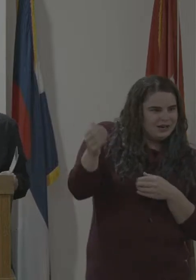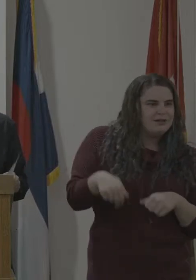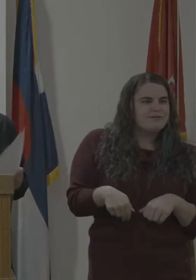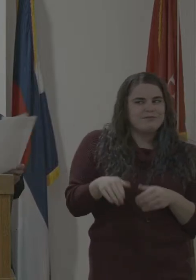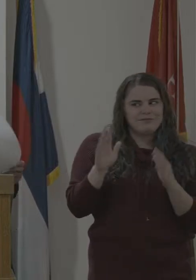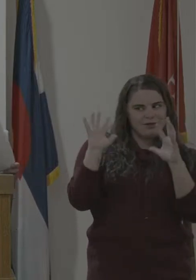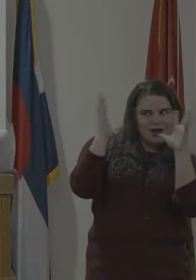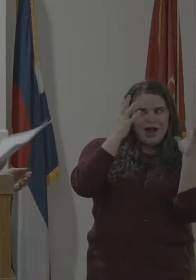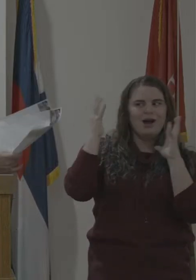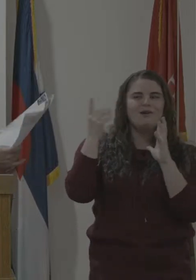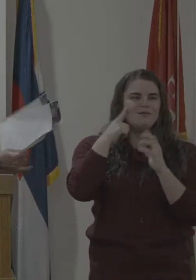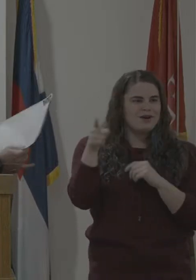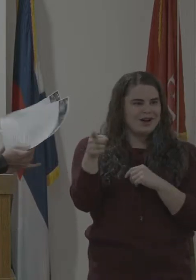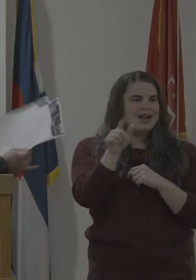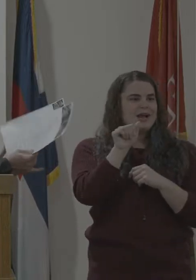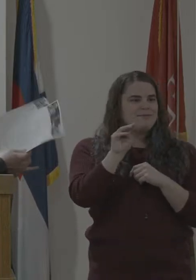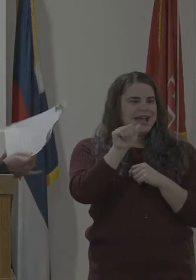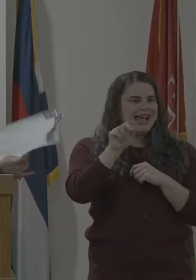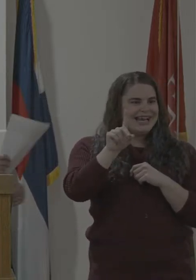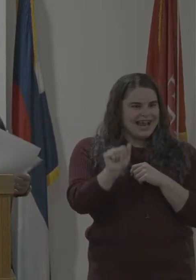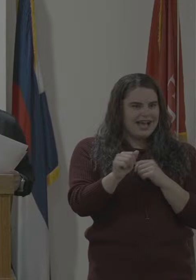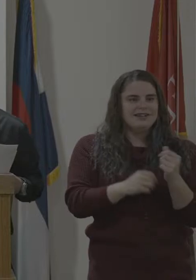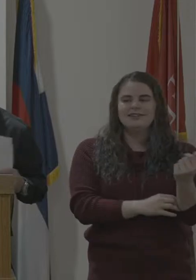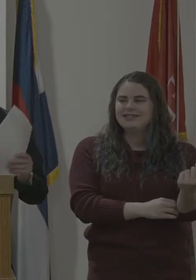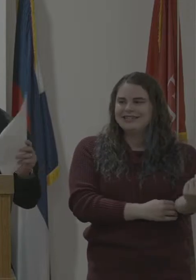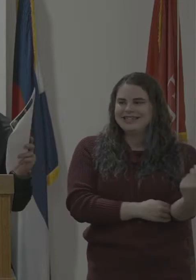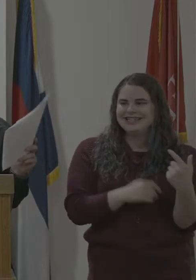of applause. Yeah.